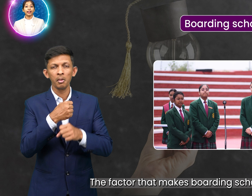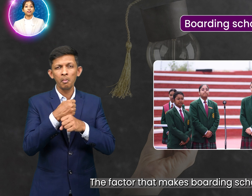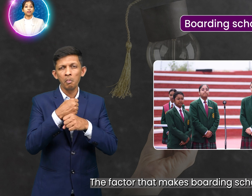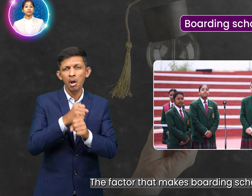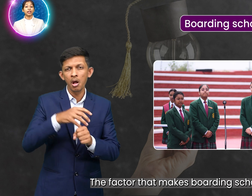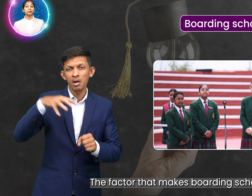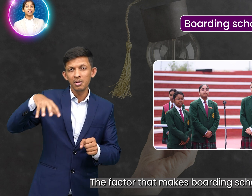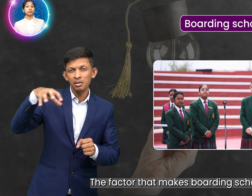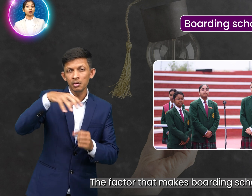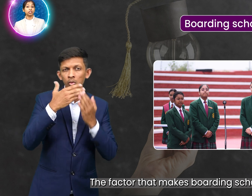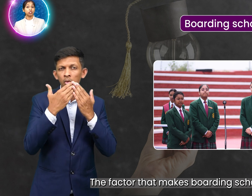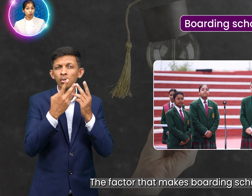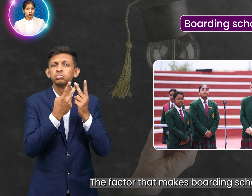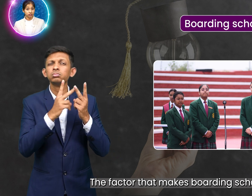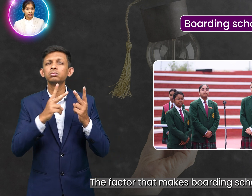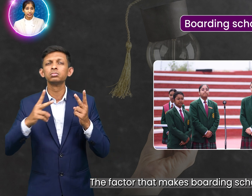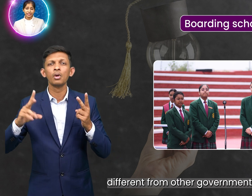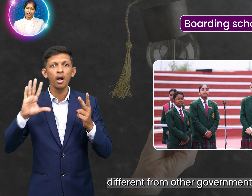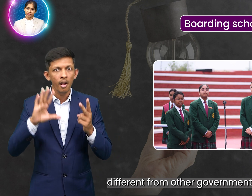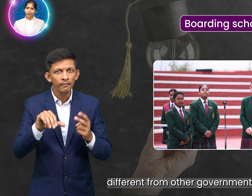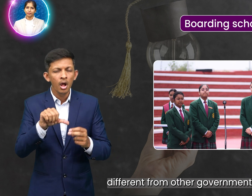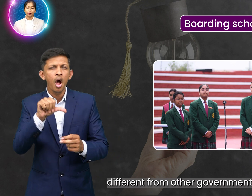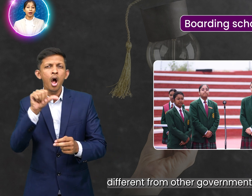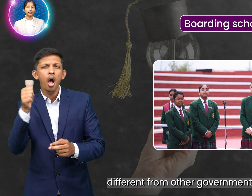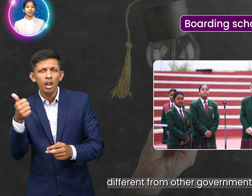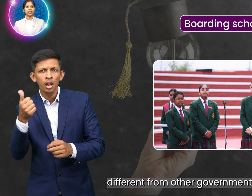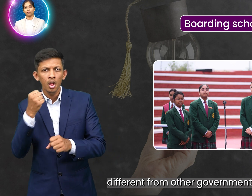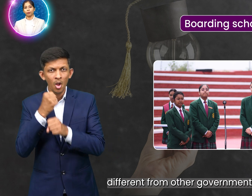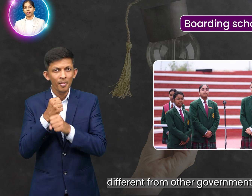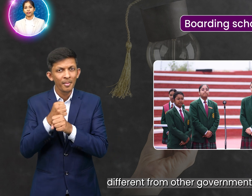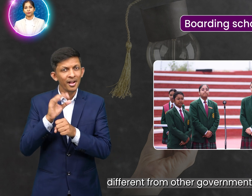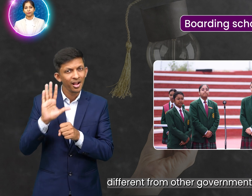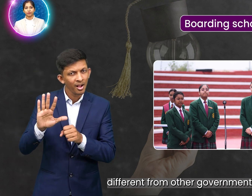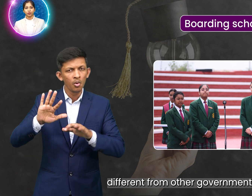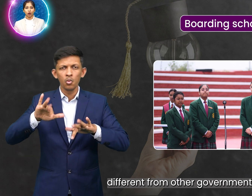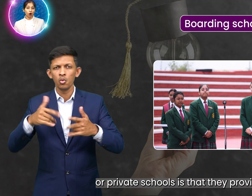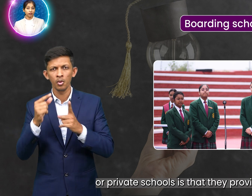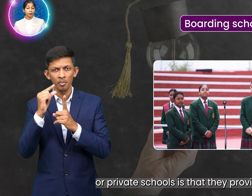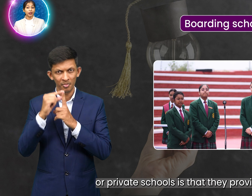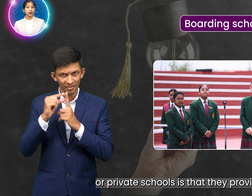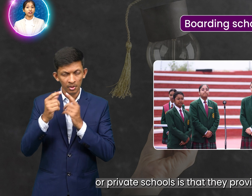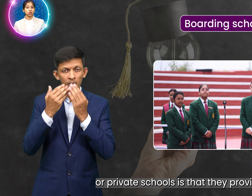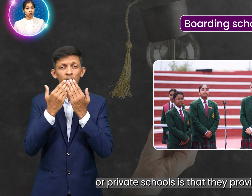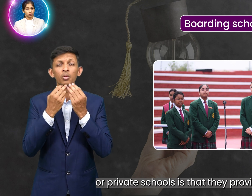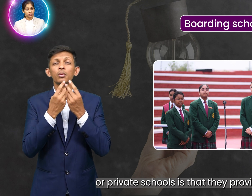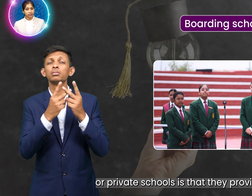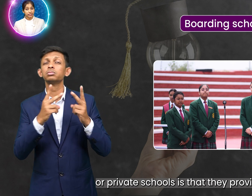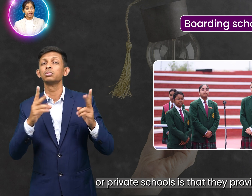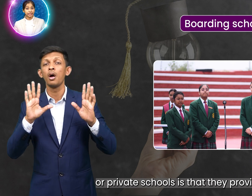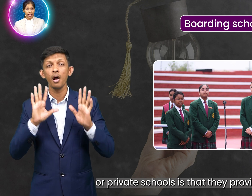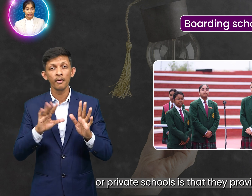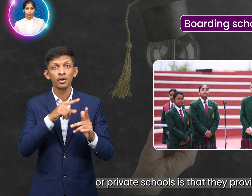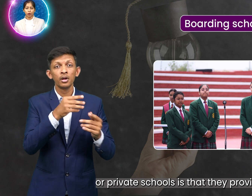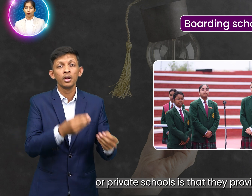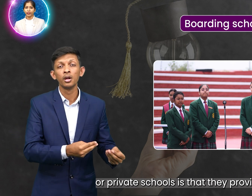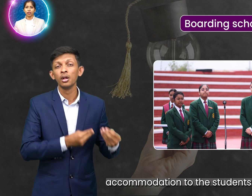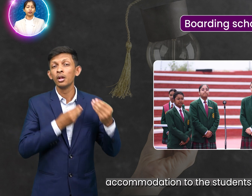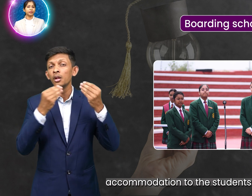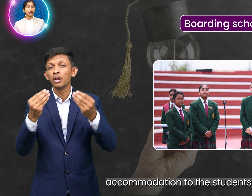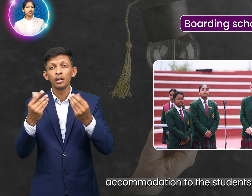The factor that makes boarding schools different from other government or private schools is